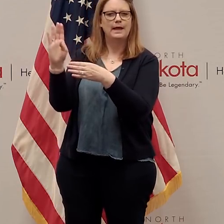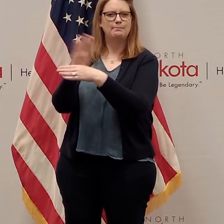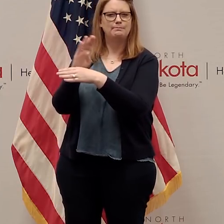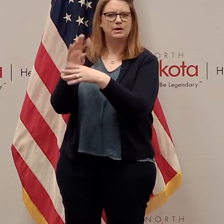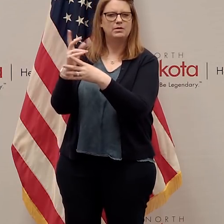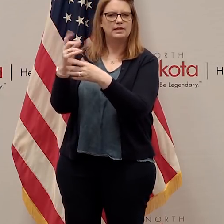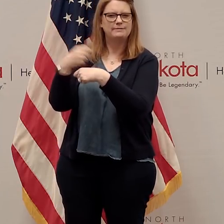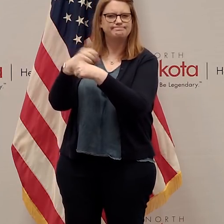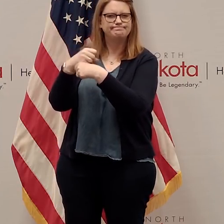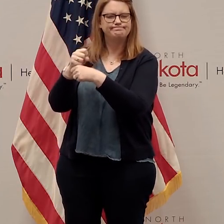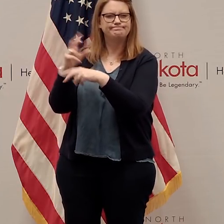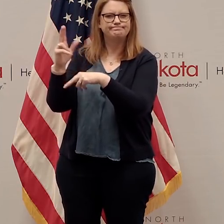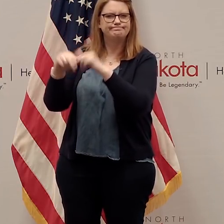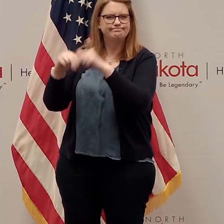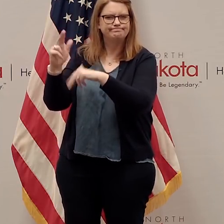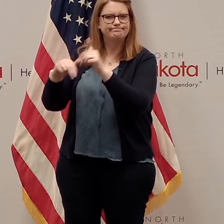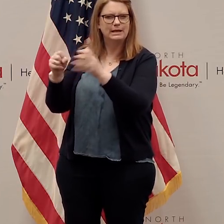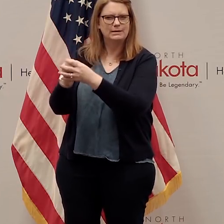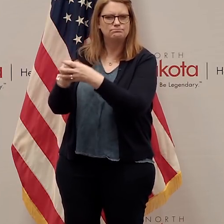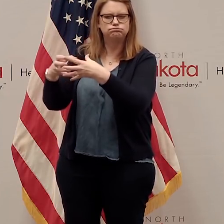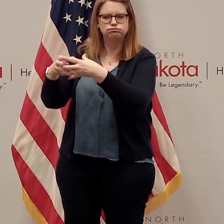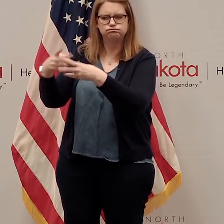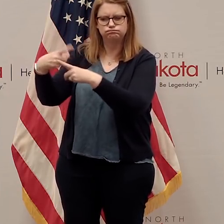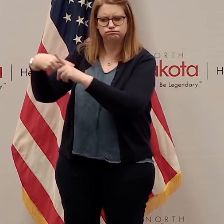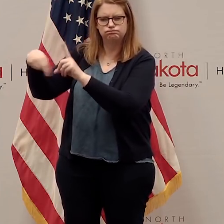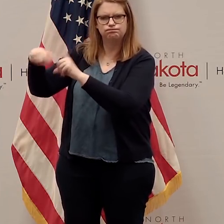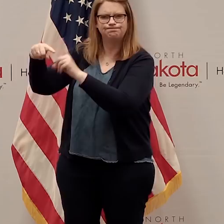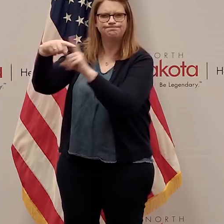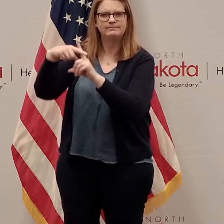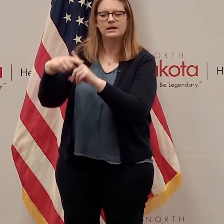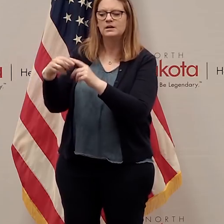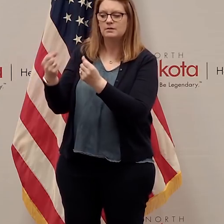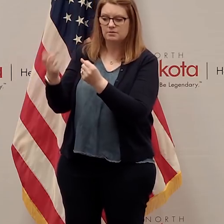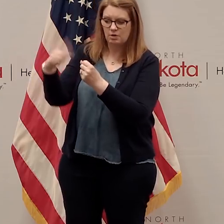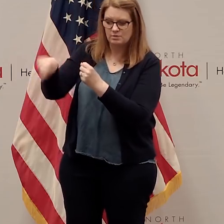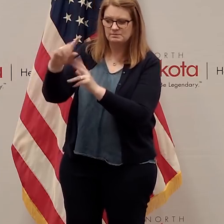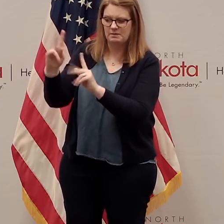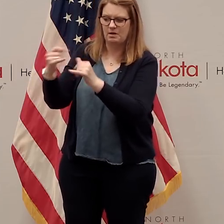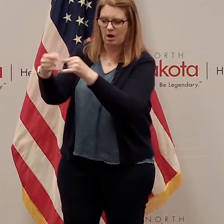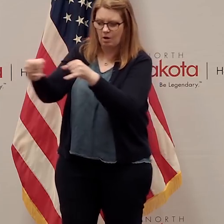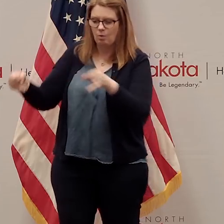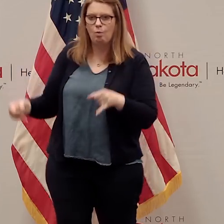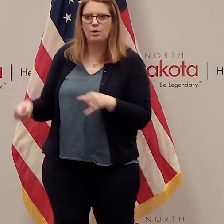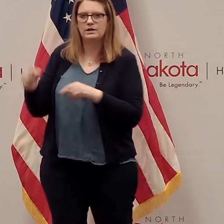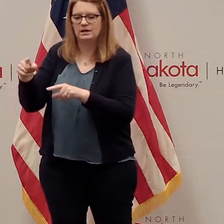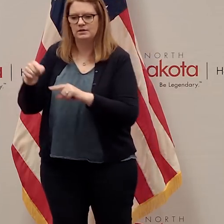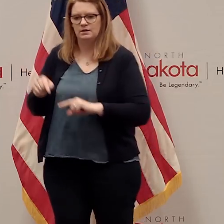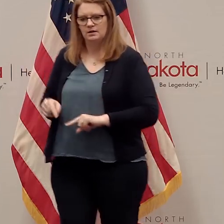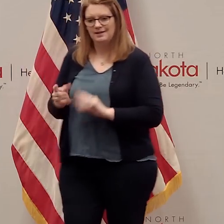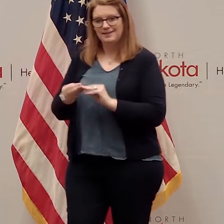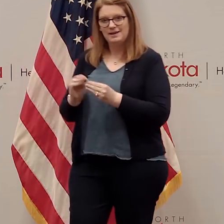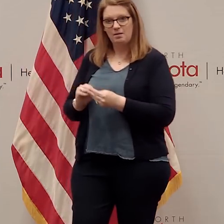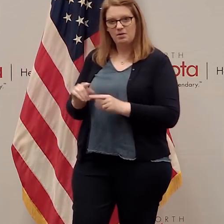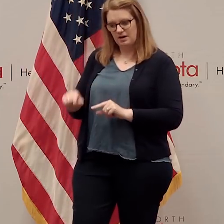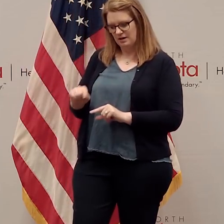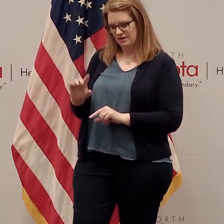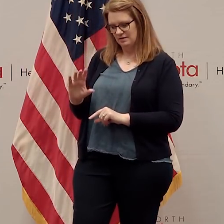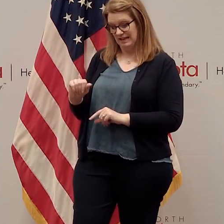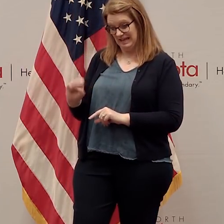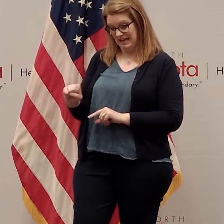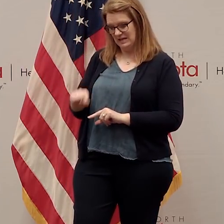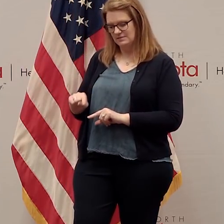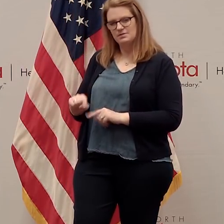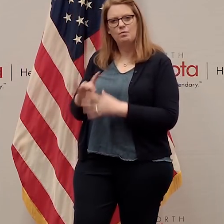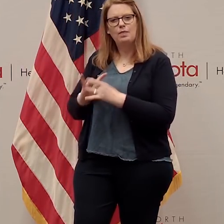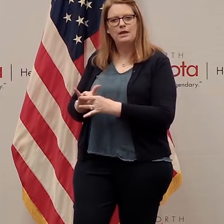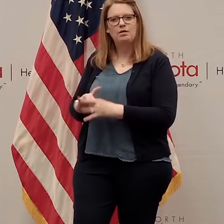outbreak, those individuals are quarantined. A number of the cases in Fargo relate to long-term care. Those folks aren't going anywhere.